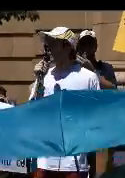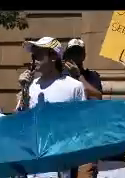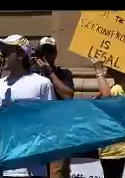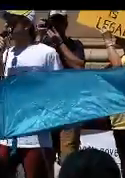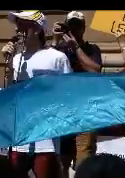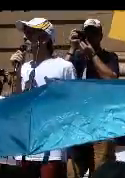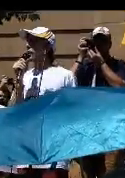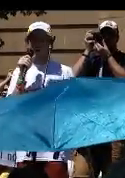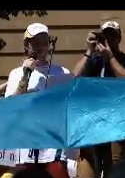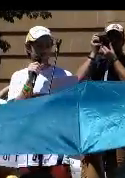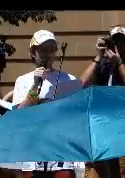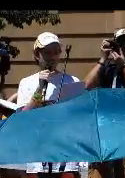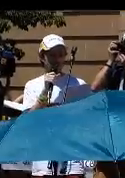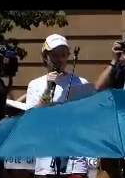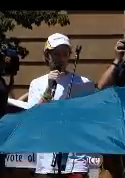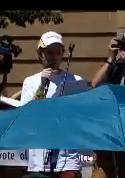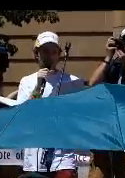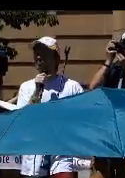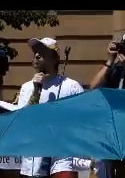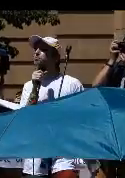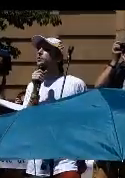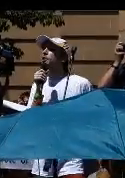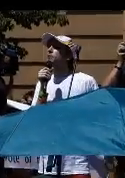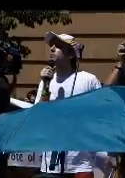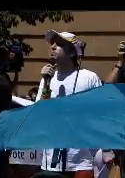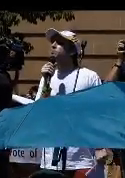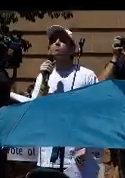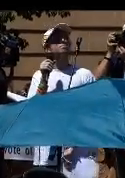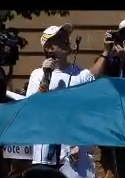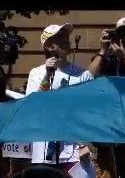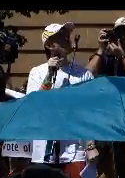I am a proud member of the Labor Party.